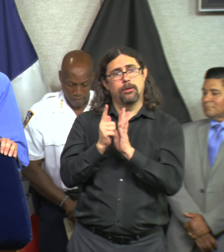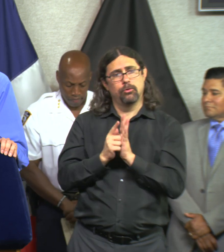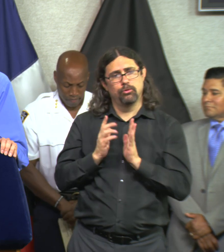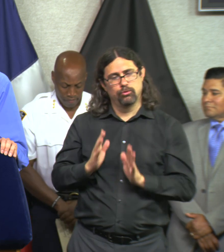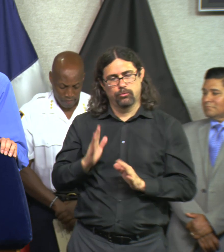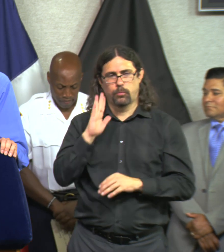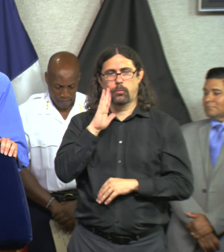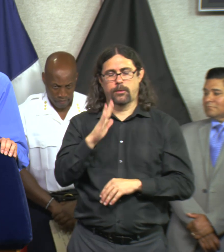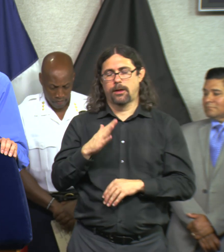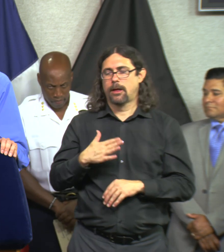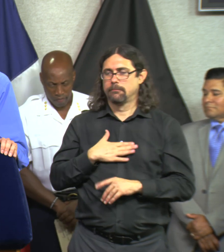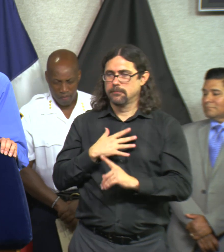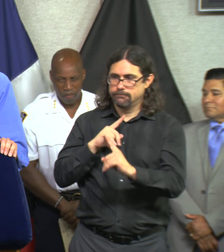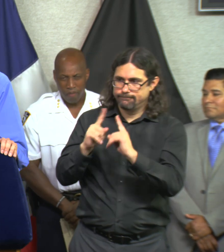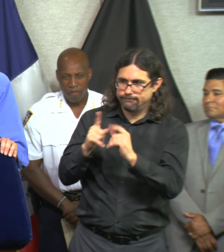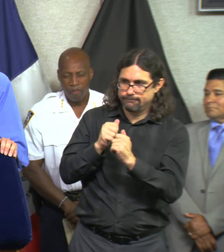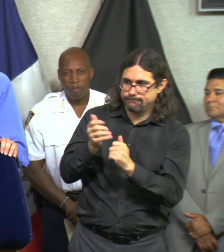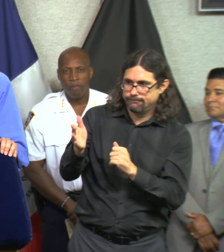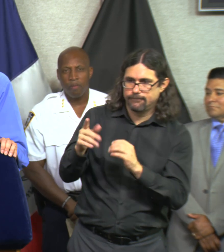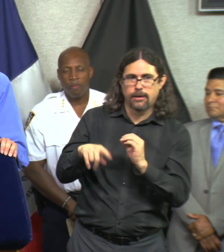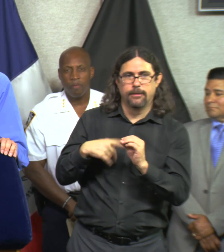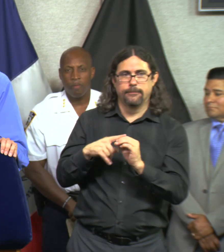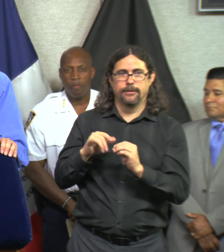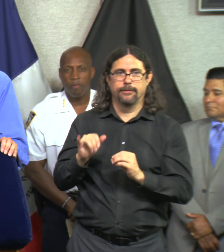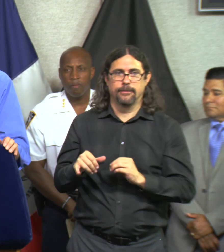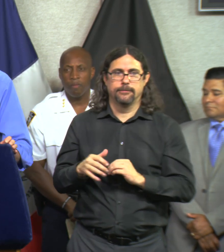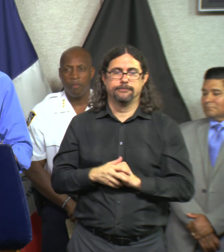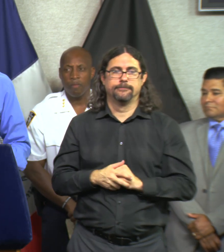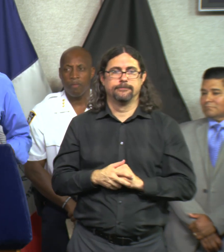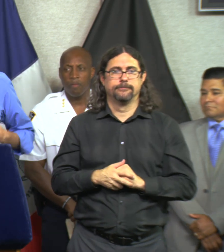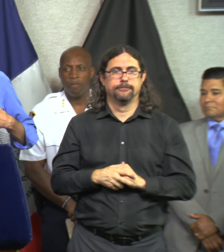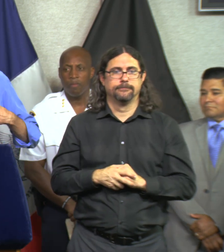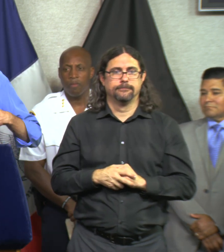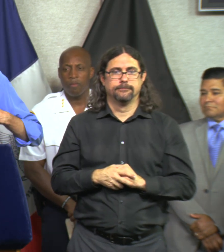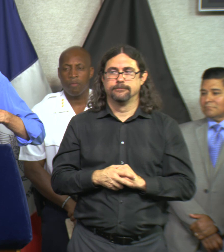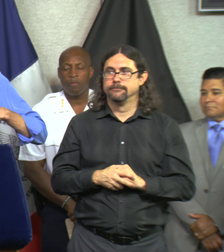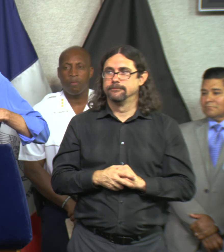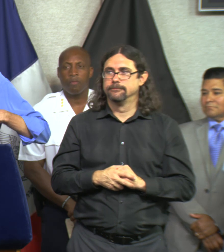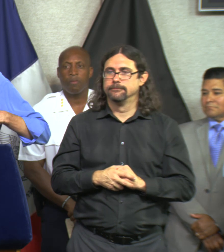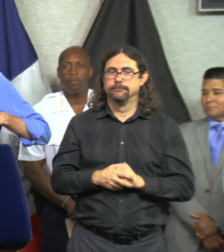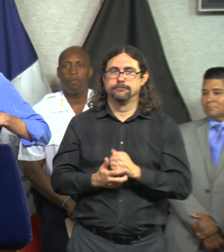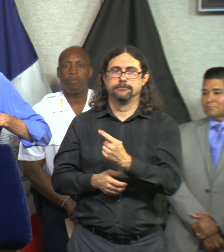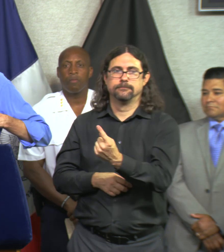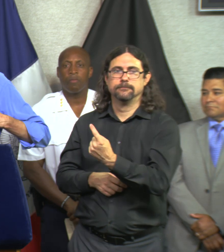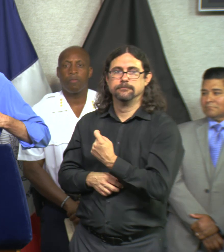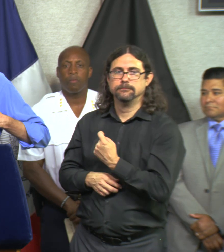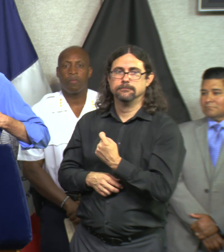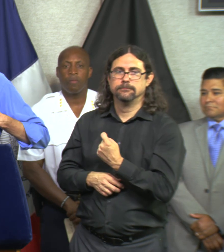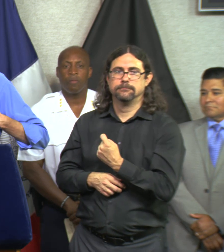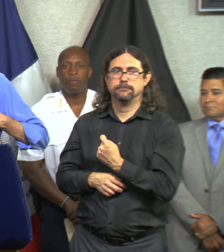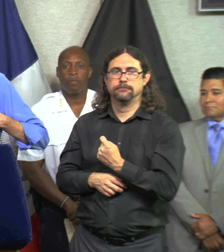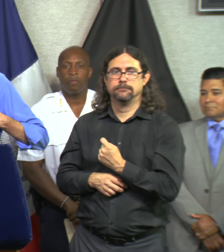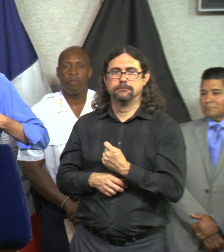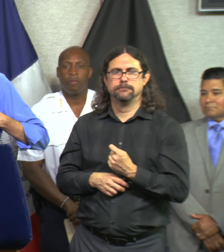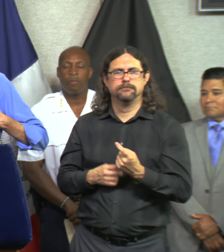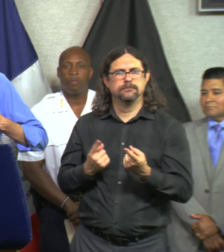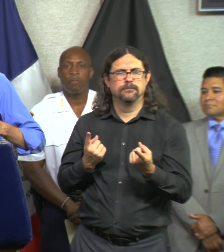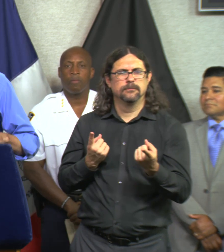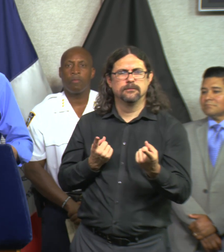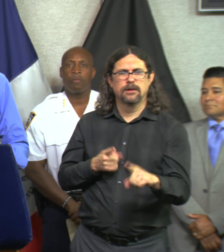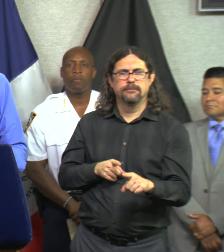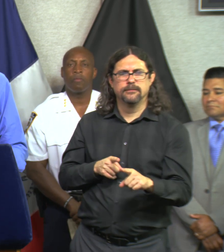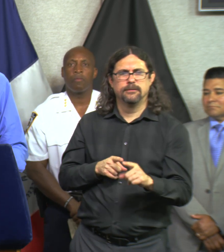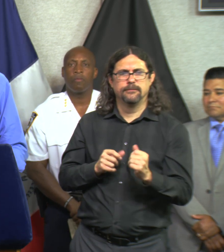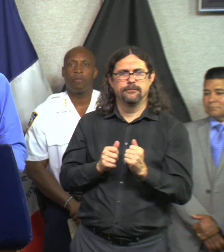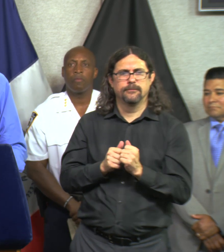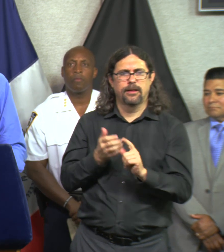that law. That has been done in all previous cases, and we'll do it in this case. What's happened with past mayors who have mouthed off about what should happen to police